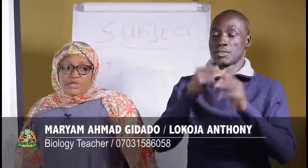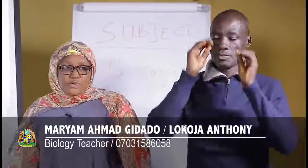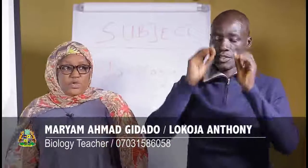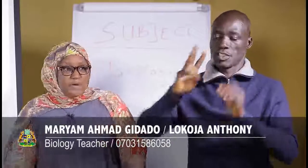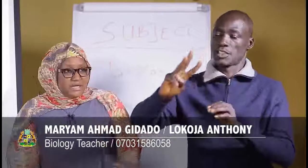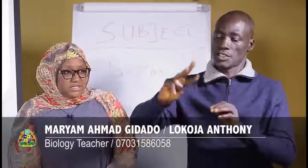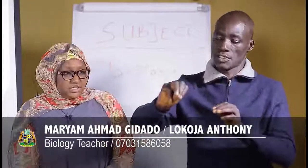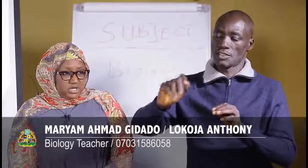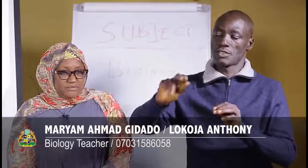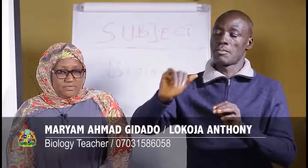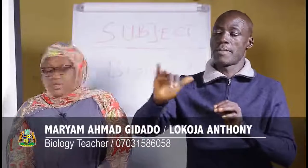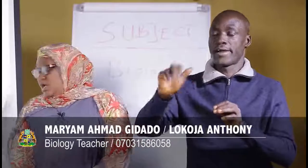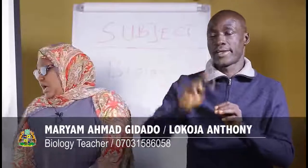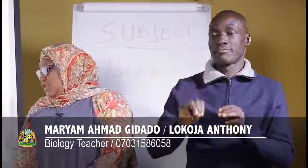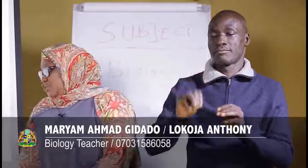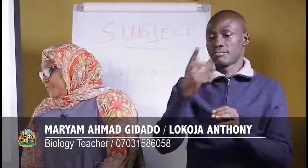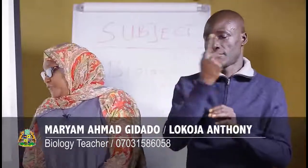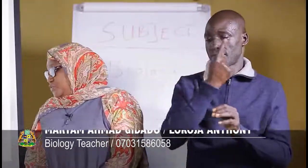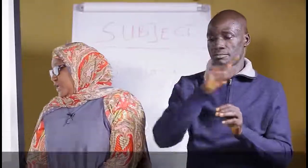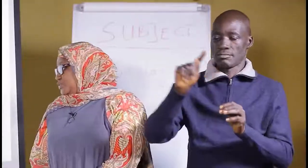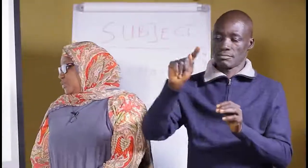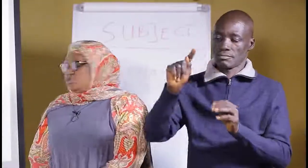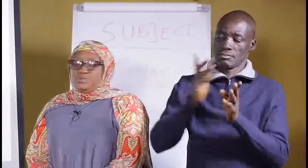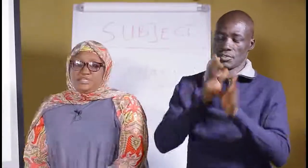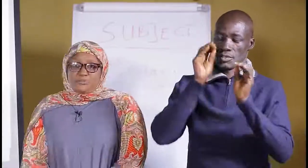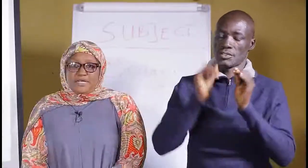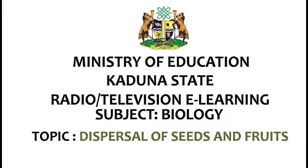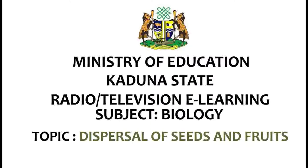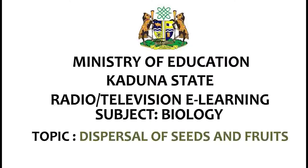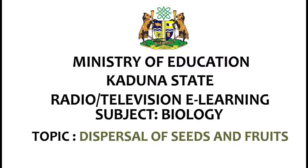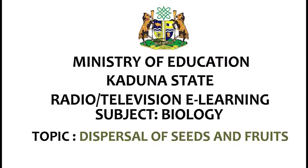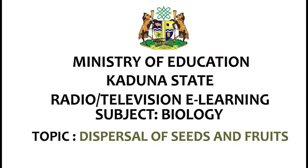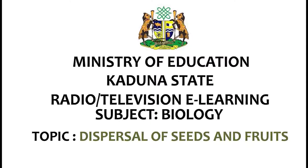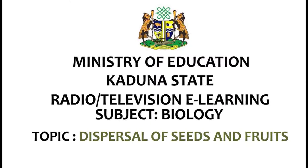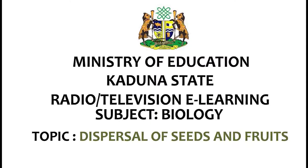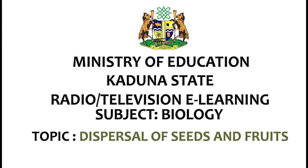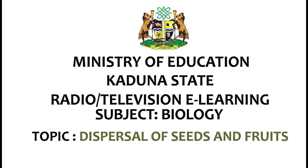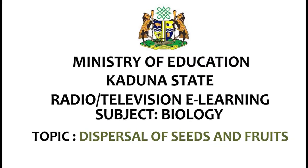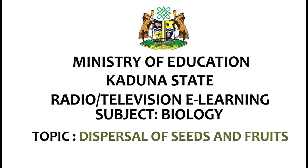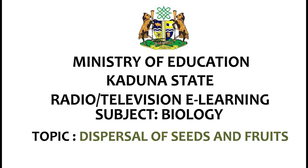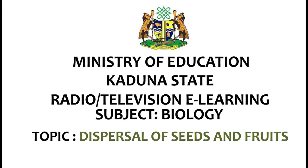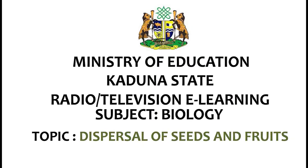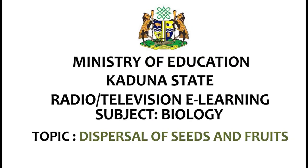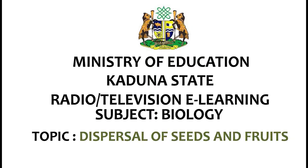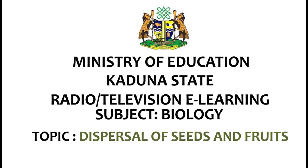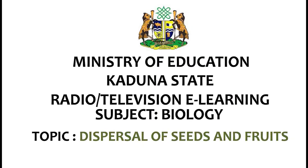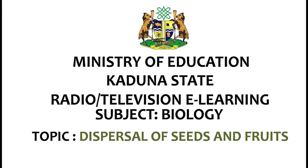Ahmed Gidaro, your biology teacher. Our topic for today is going to be dispersal of fruit and